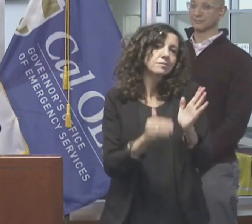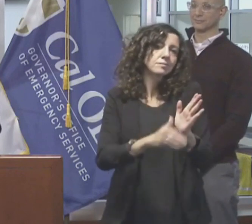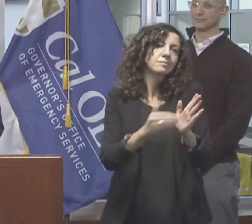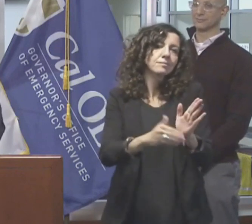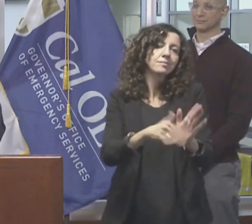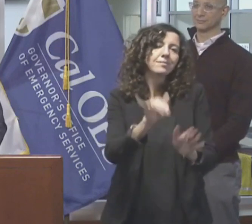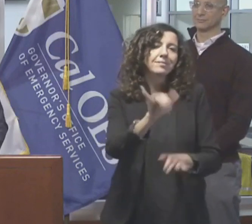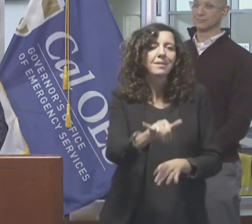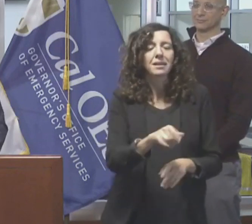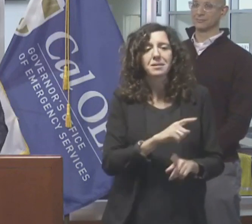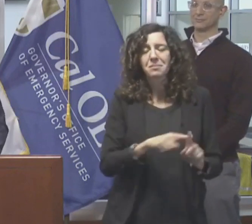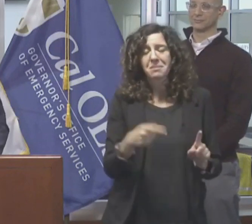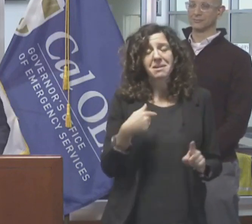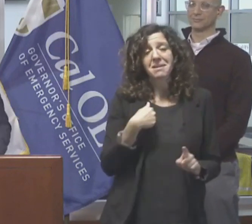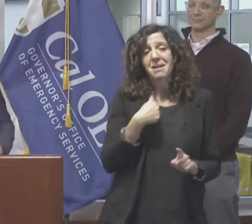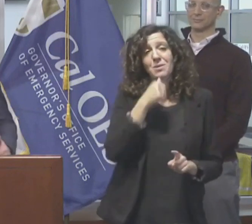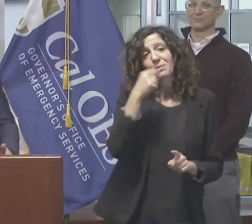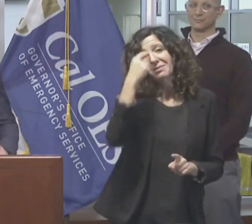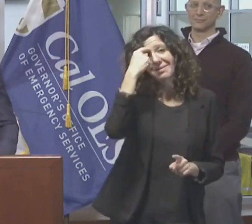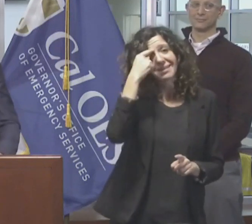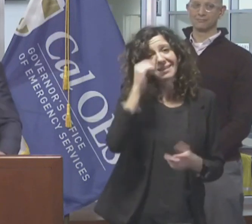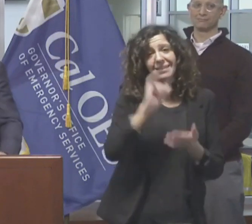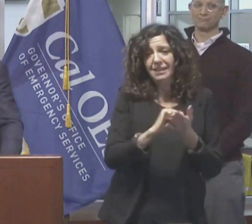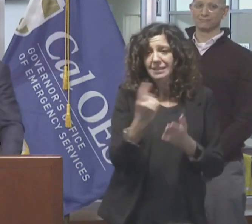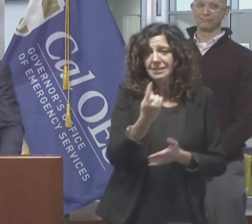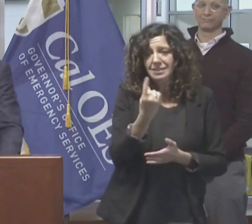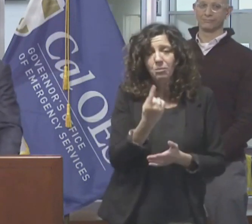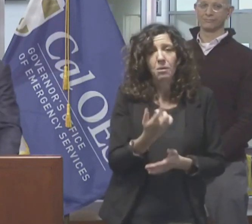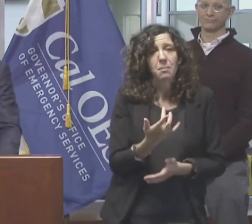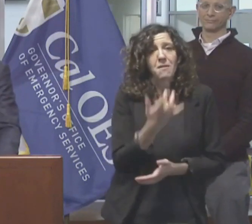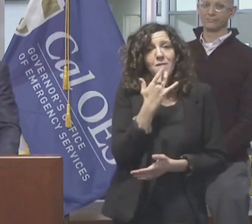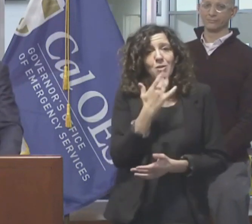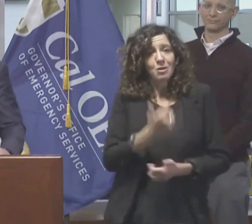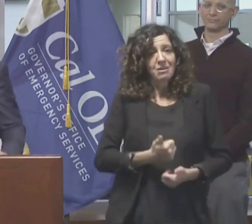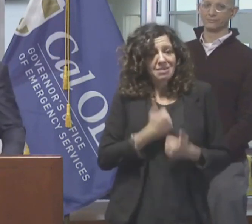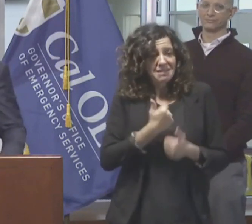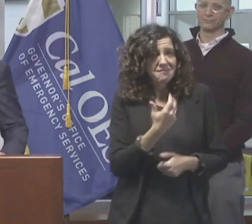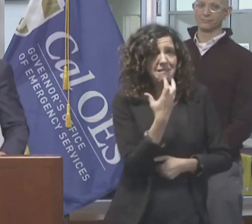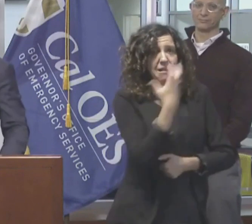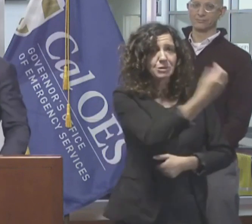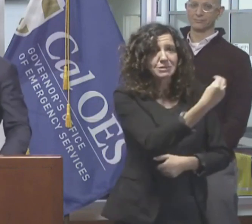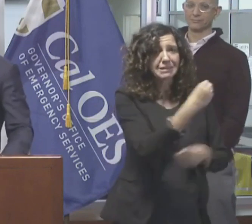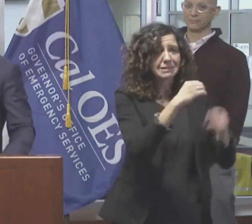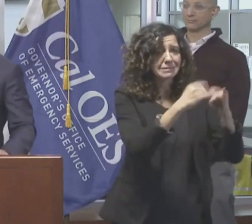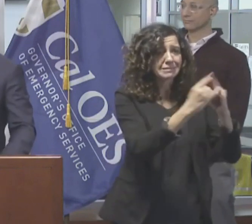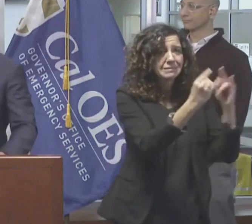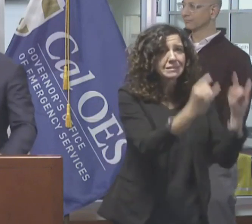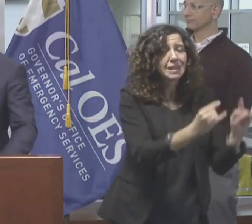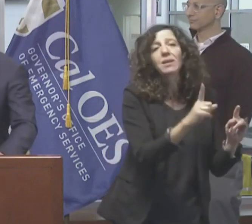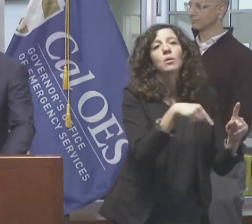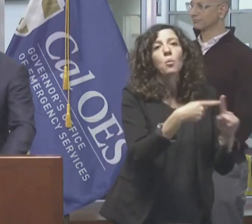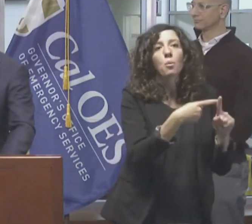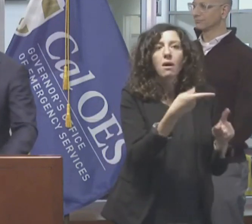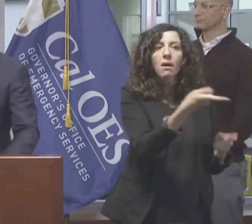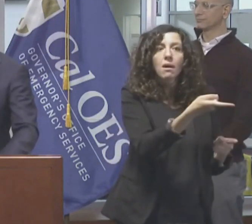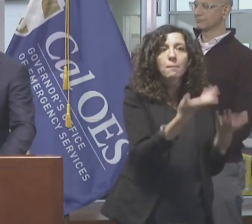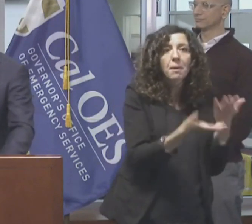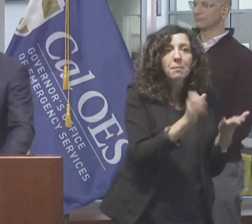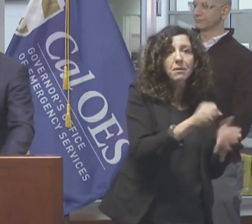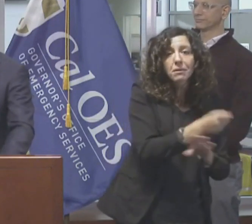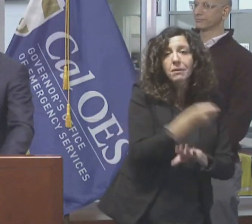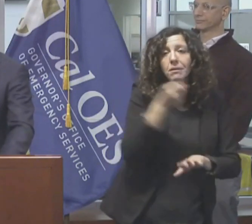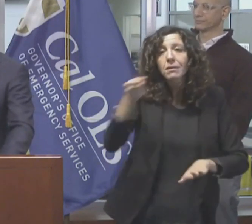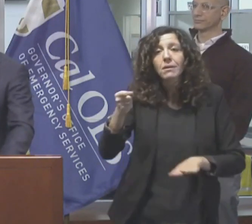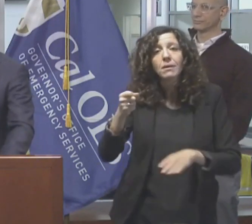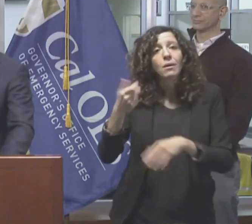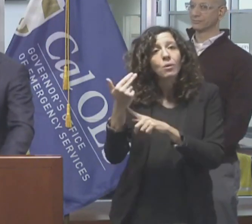And I just don't buy that someone prefers to live in an encampment when they have the opportunity to have a key lock, a door, a house, a place to call their